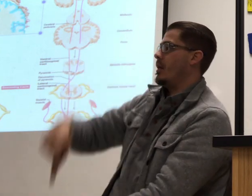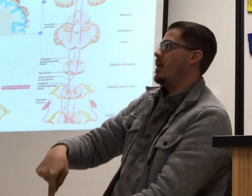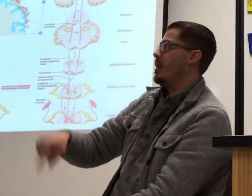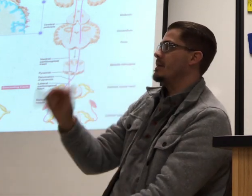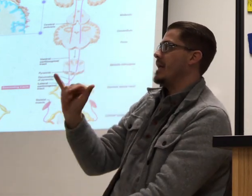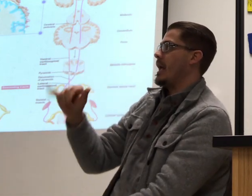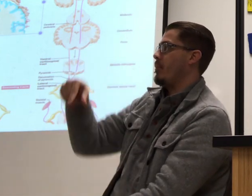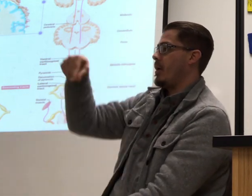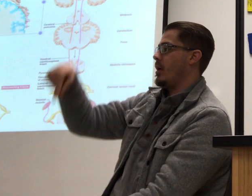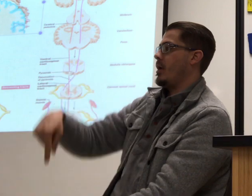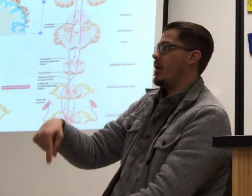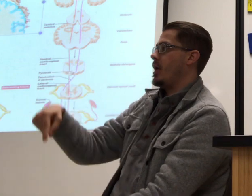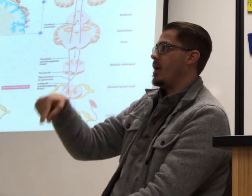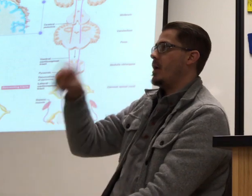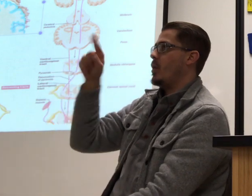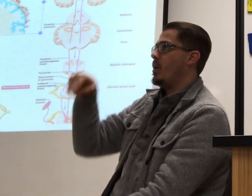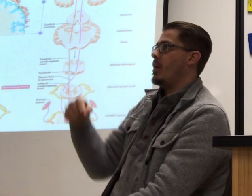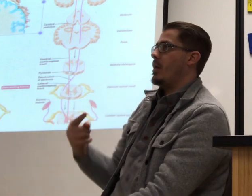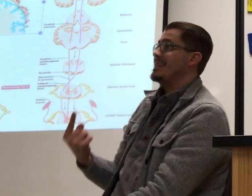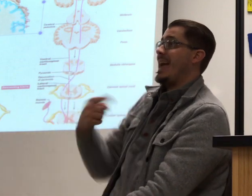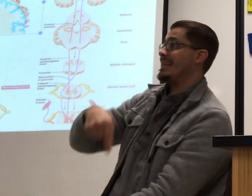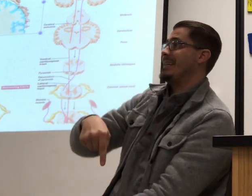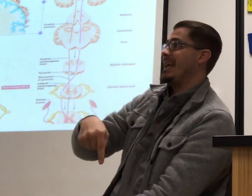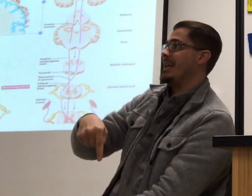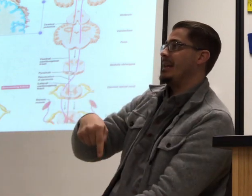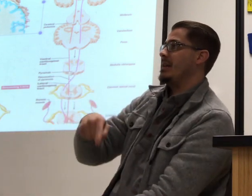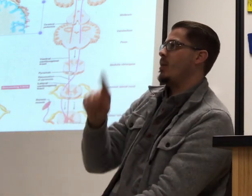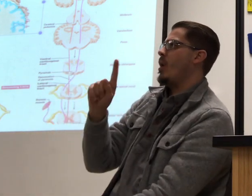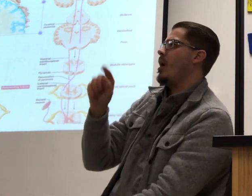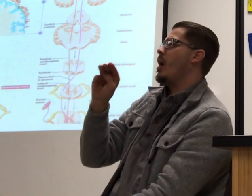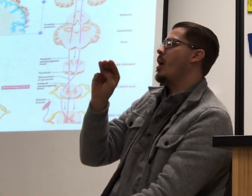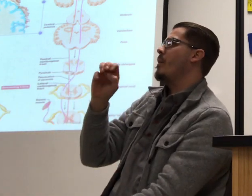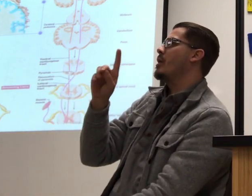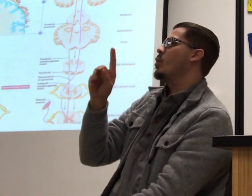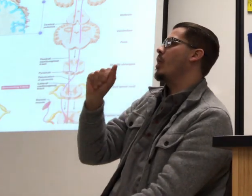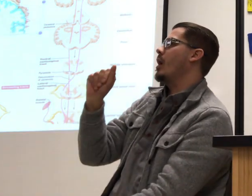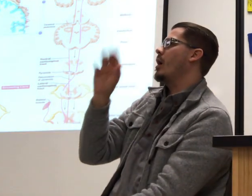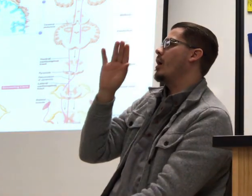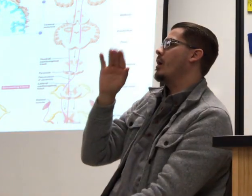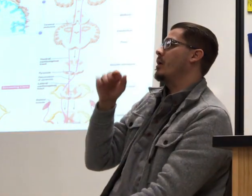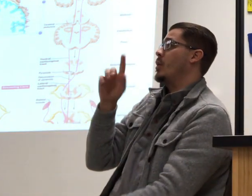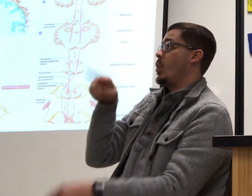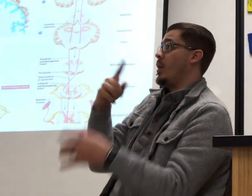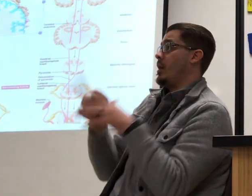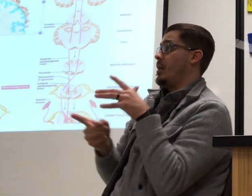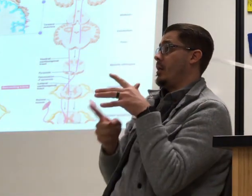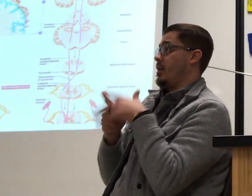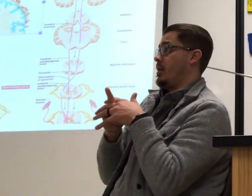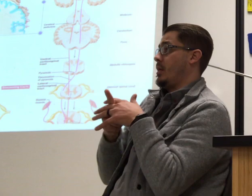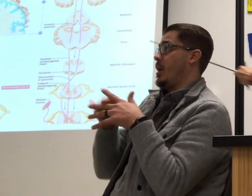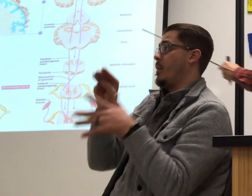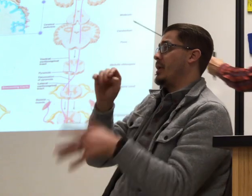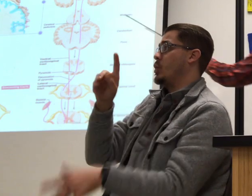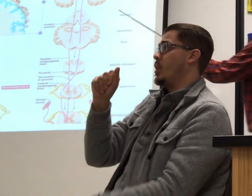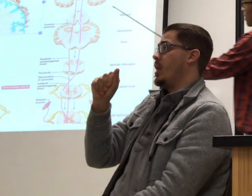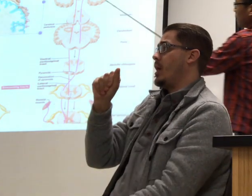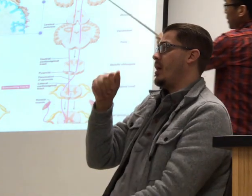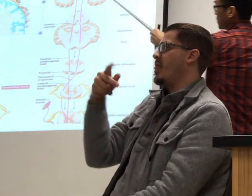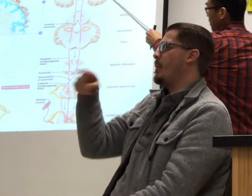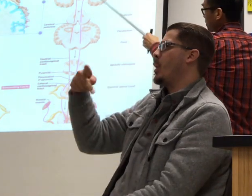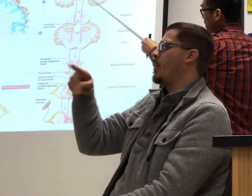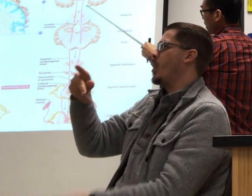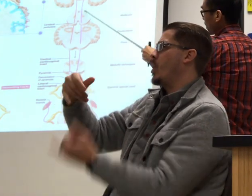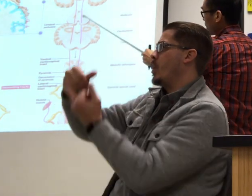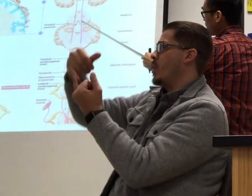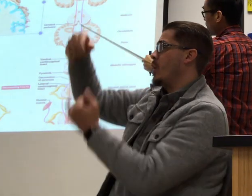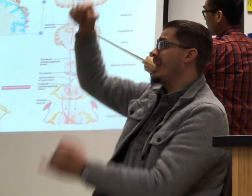ipsilaterally. It decussates at the medulla. So let me show that to you. It's the purple line.